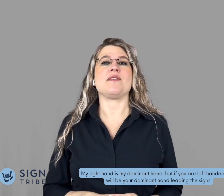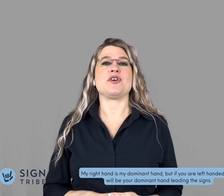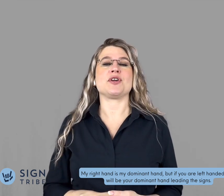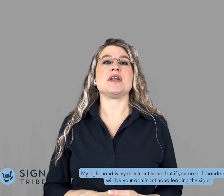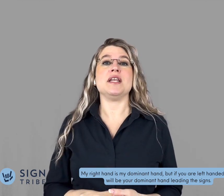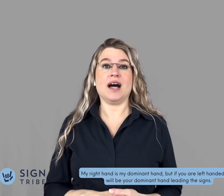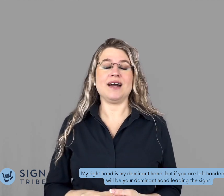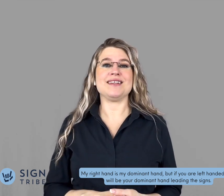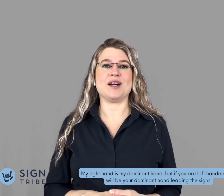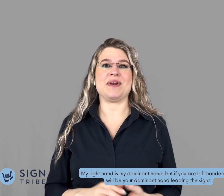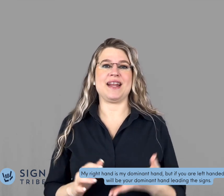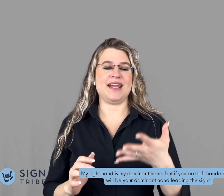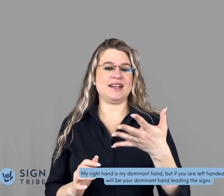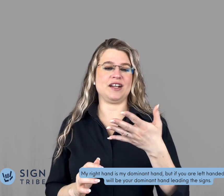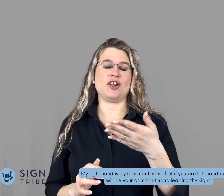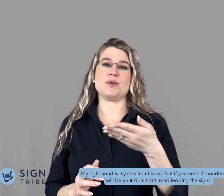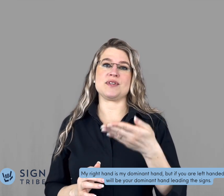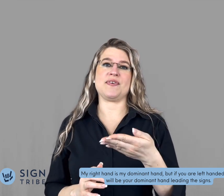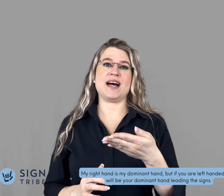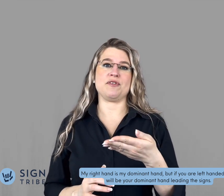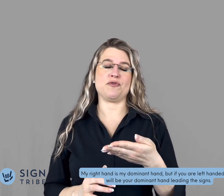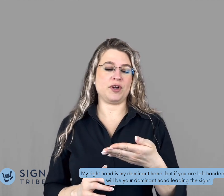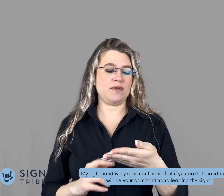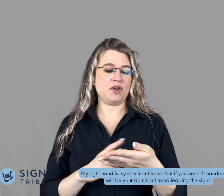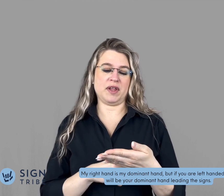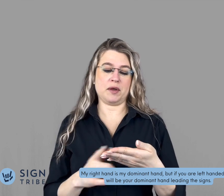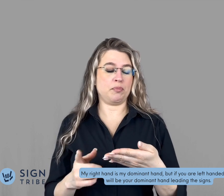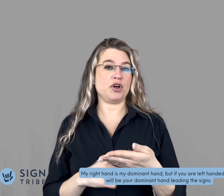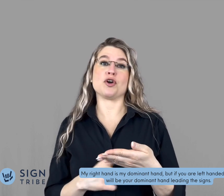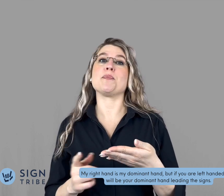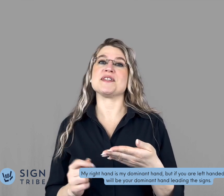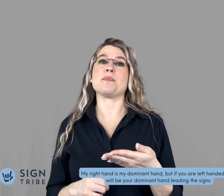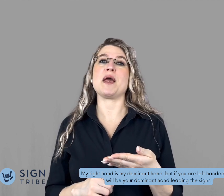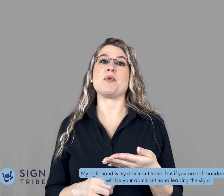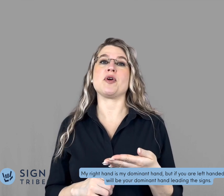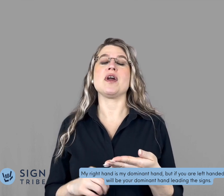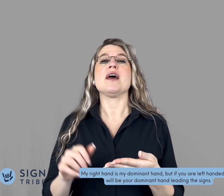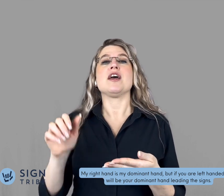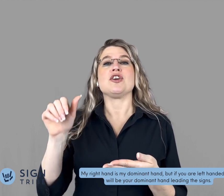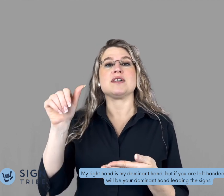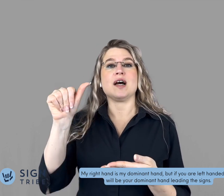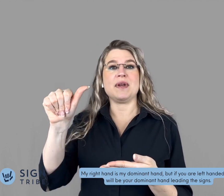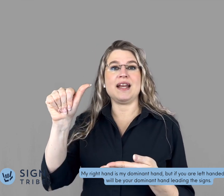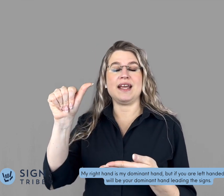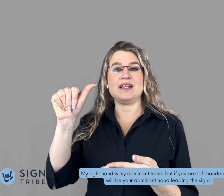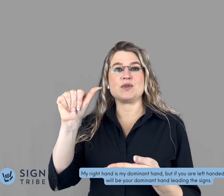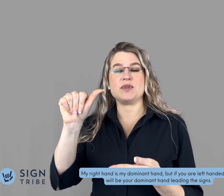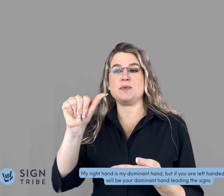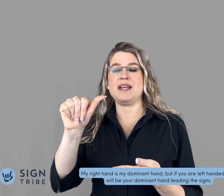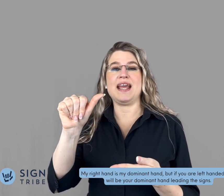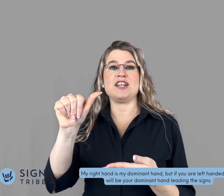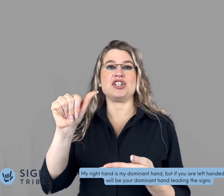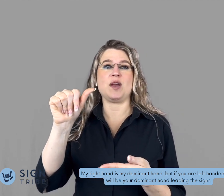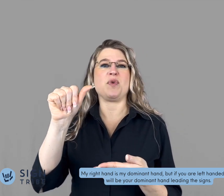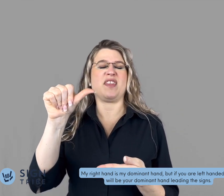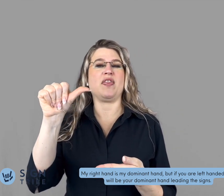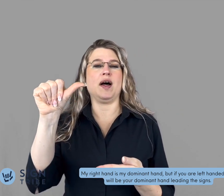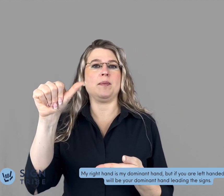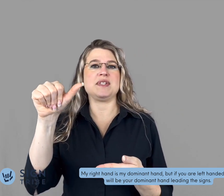your non-dominant hand in a closed 5 in front of you, like a book or a piece of paper. Your dominant hand is going to be an A shape with the thumb sticking